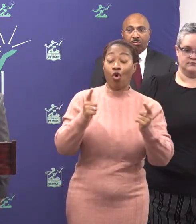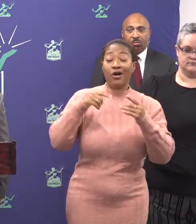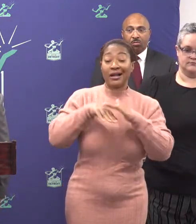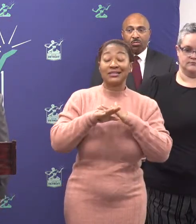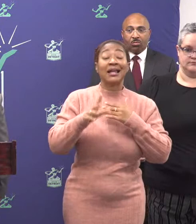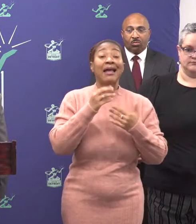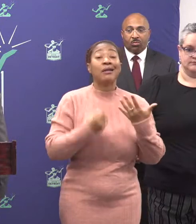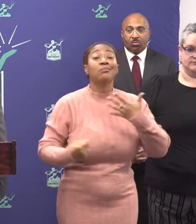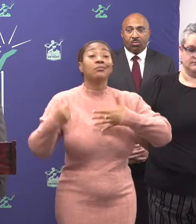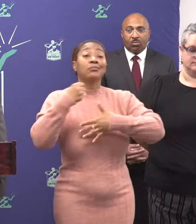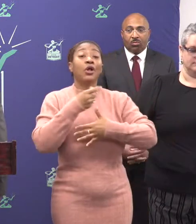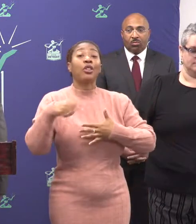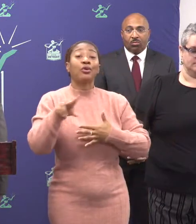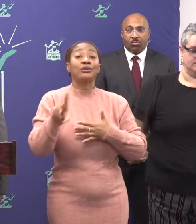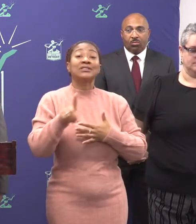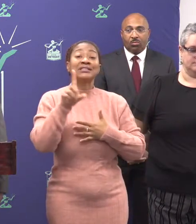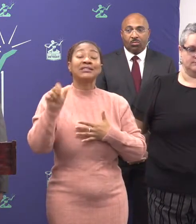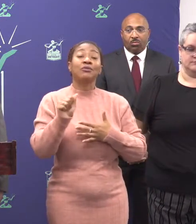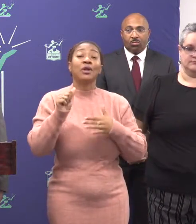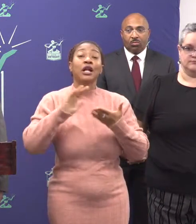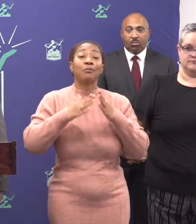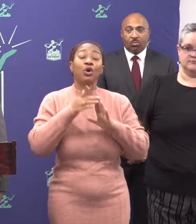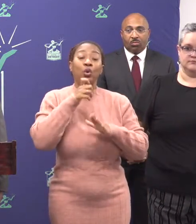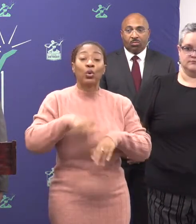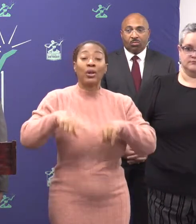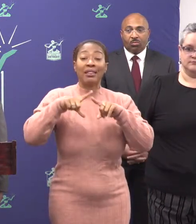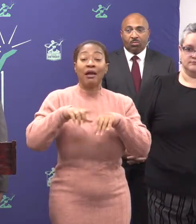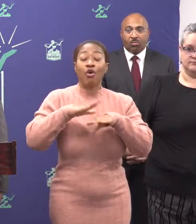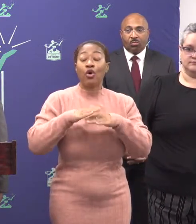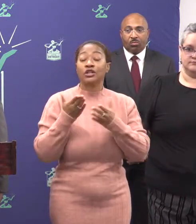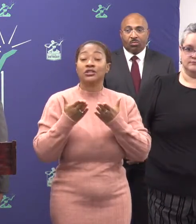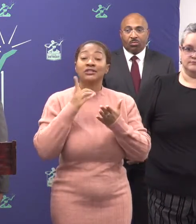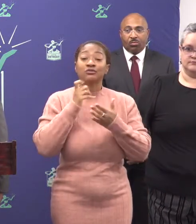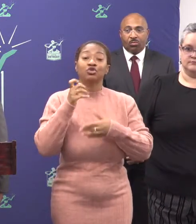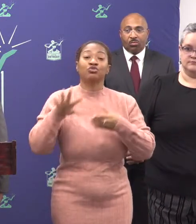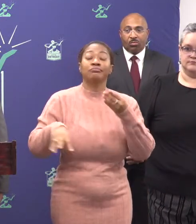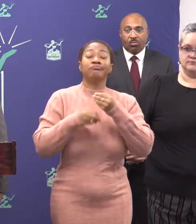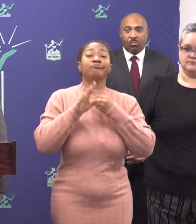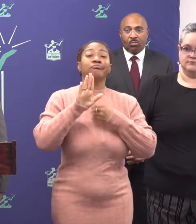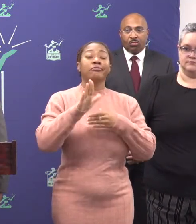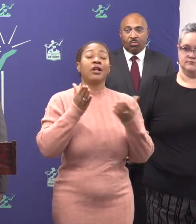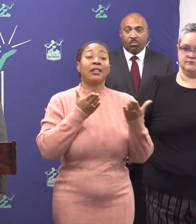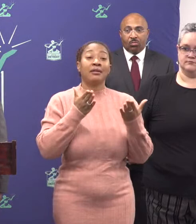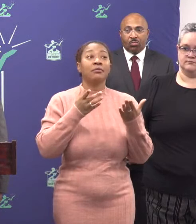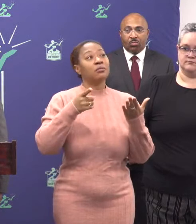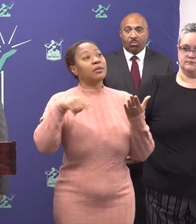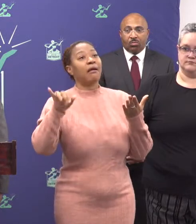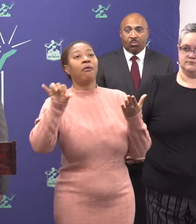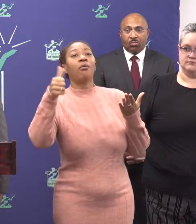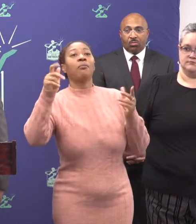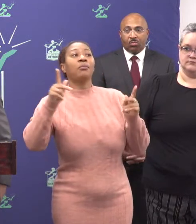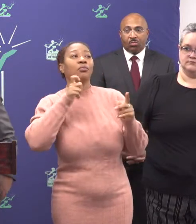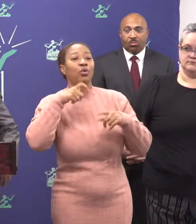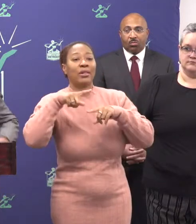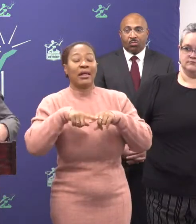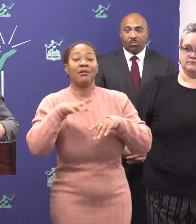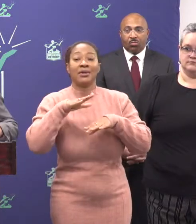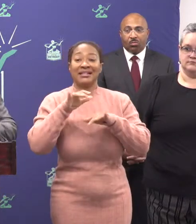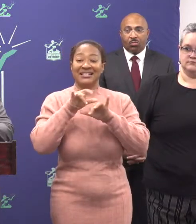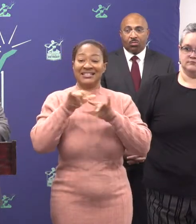to prioritize the disabled community and those who rely on services to help supplement their living that able people don't rely on in the